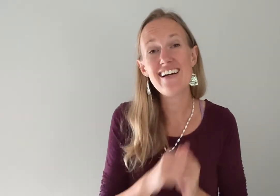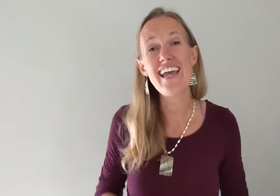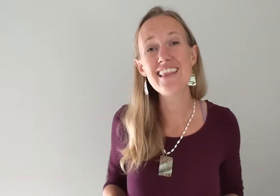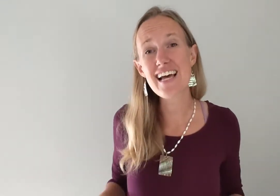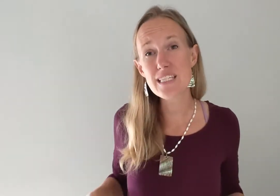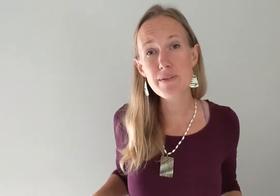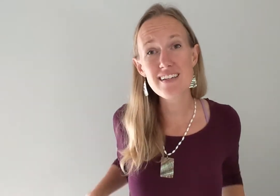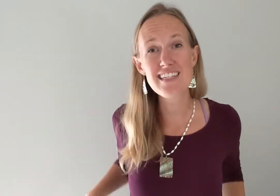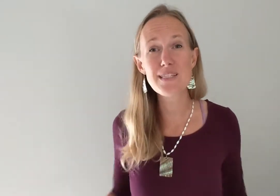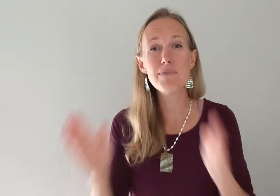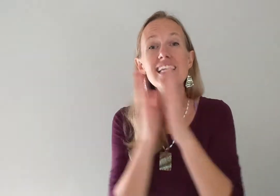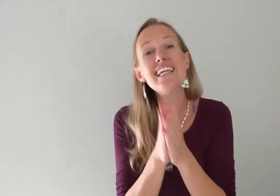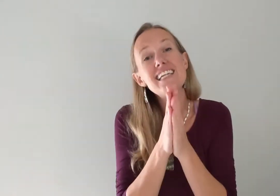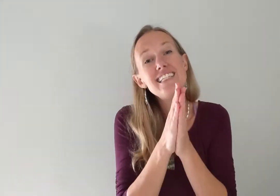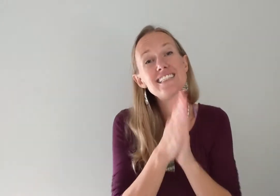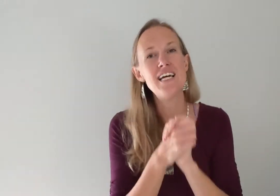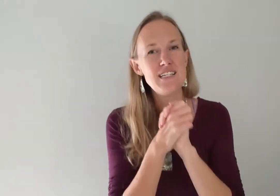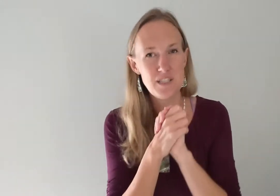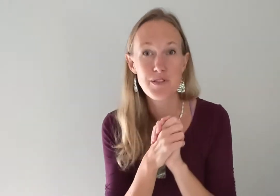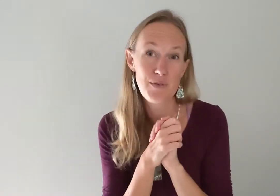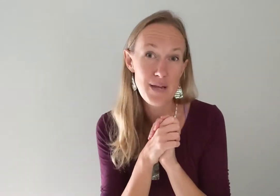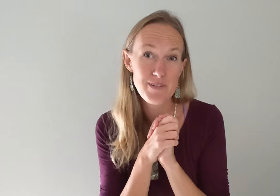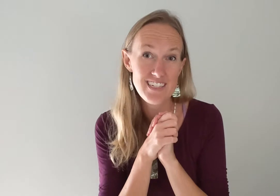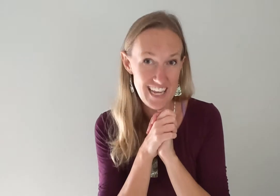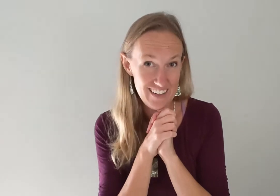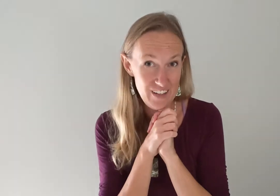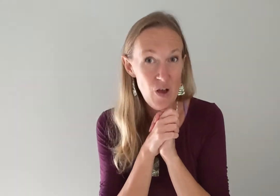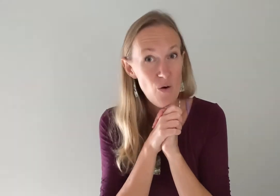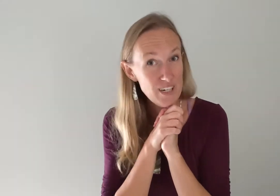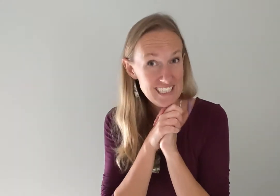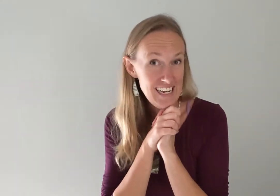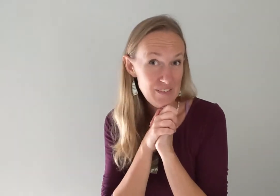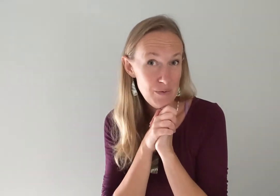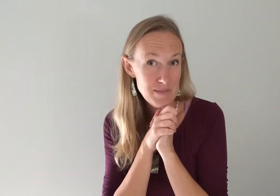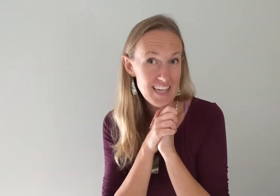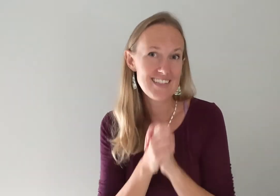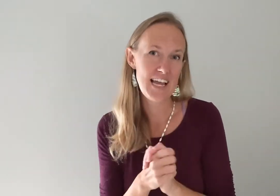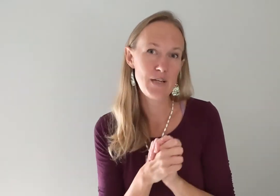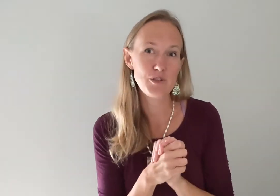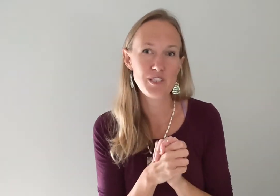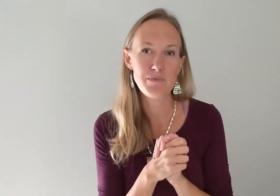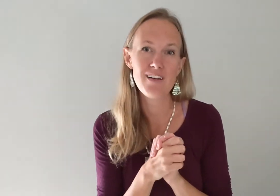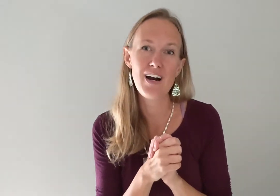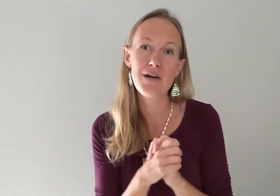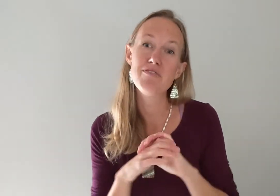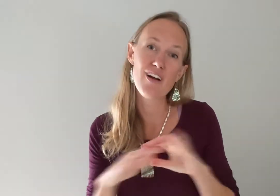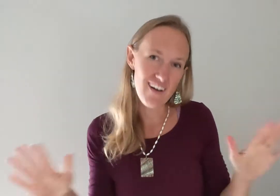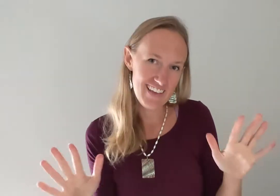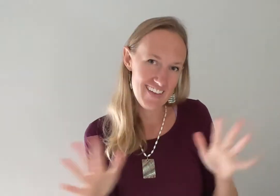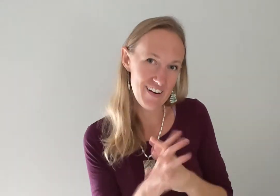and last but not least, please subscribe to the channel or check out the website, signlanguageworship.com, for all the other